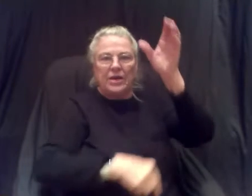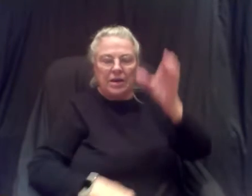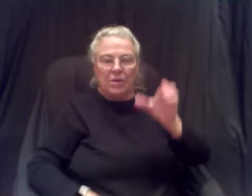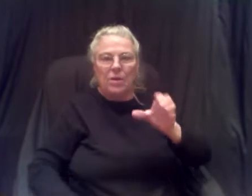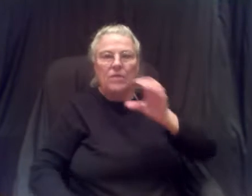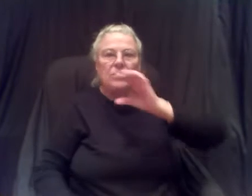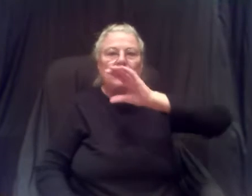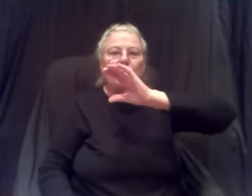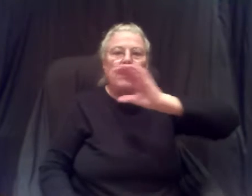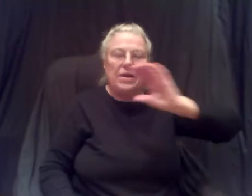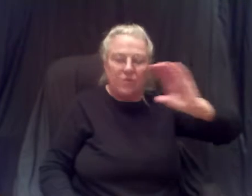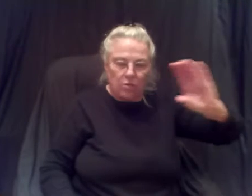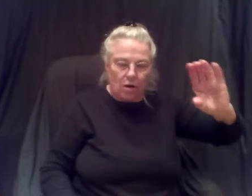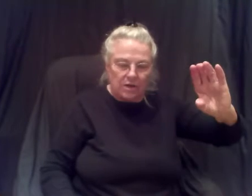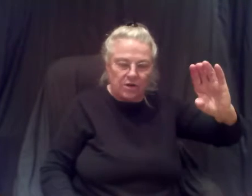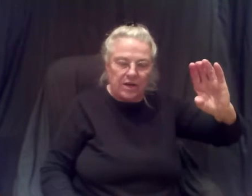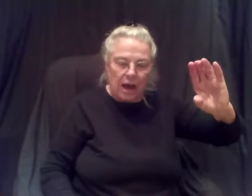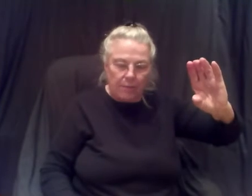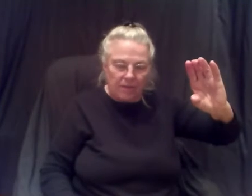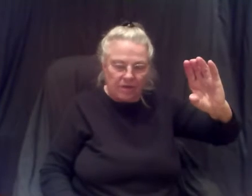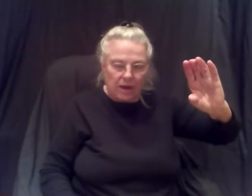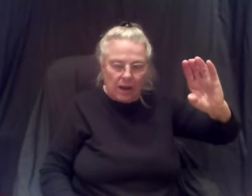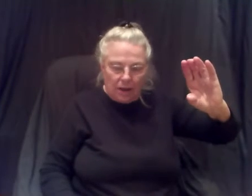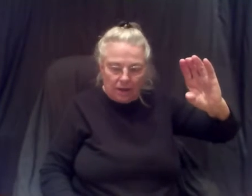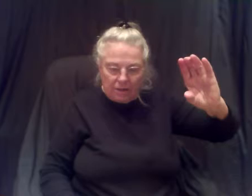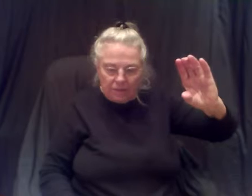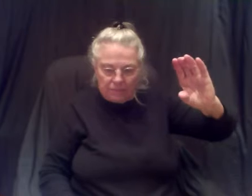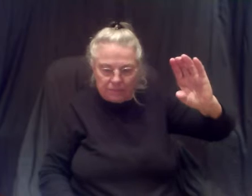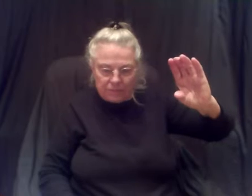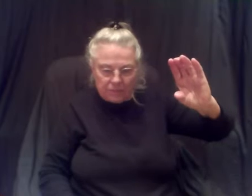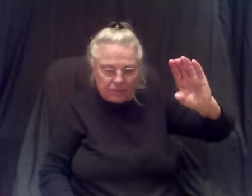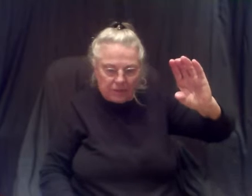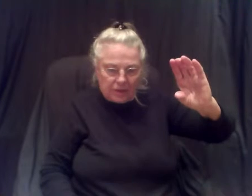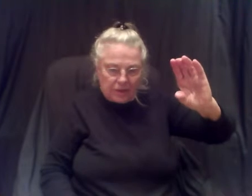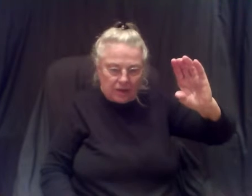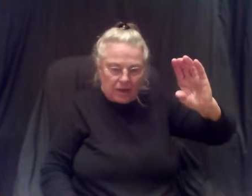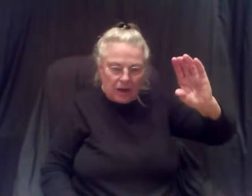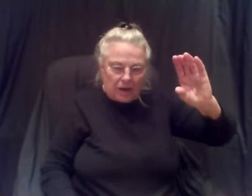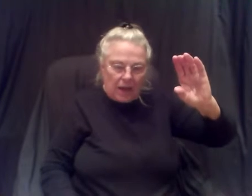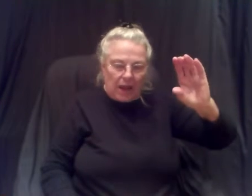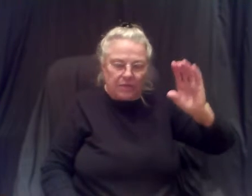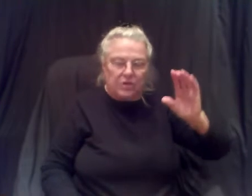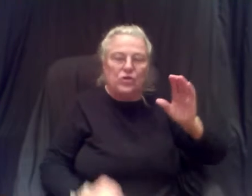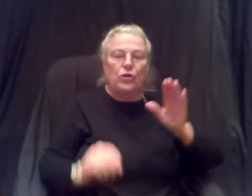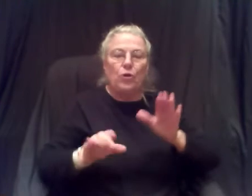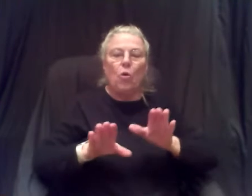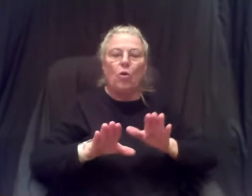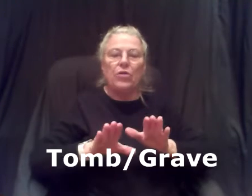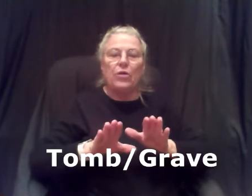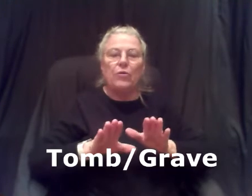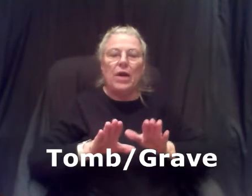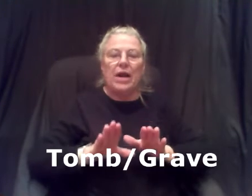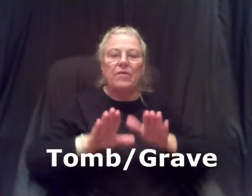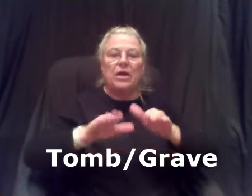then make the cross on top of it. And the tomb or the grave,